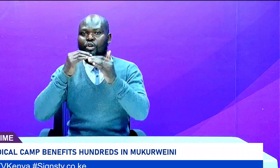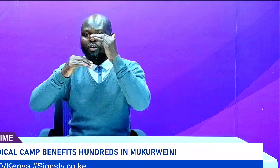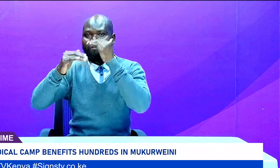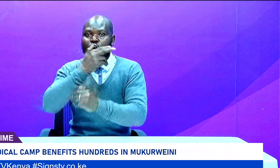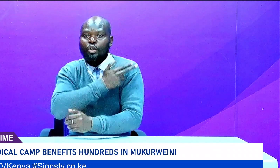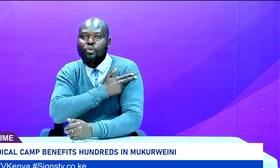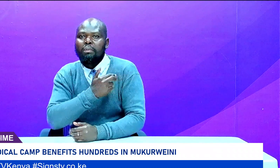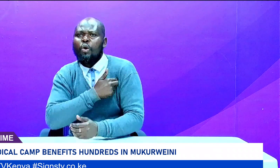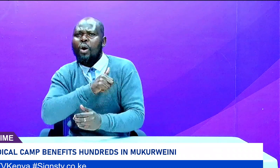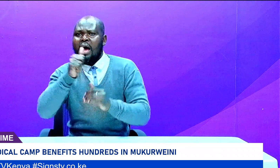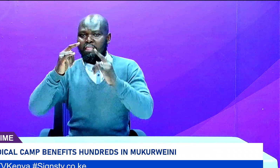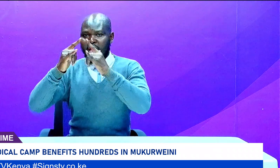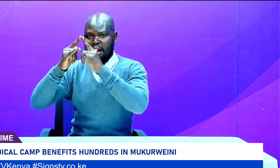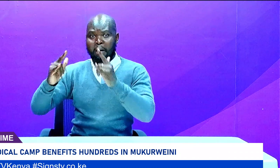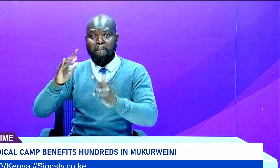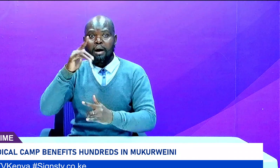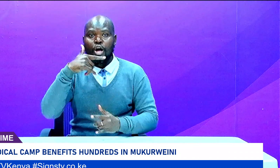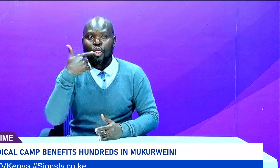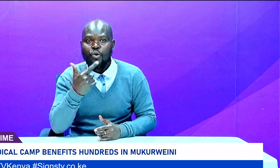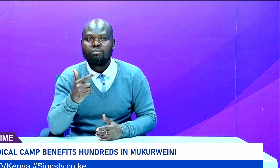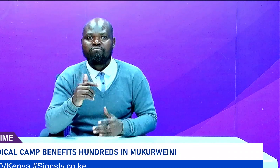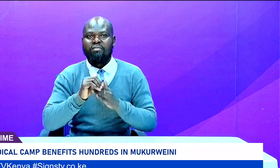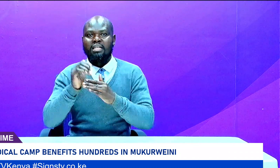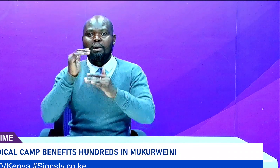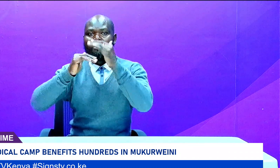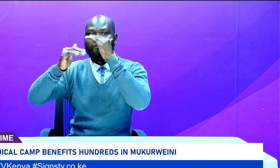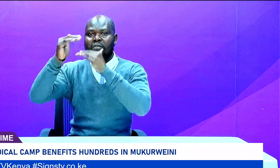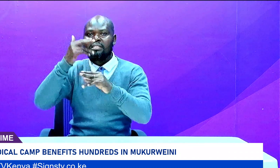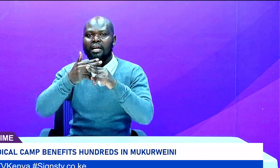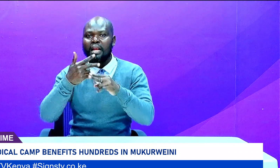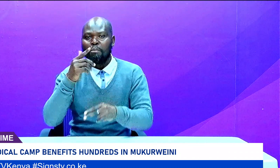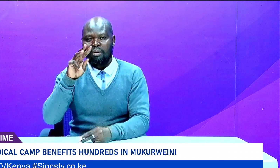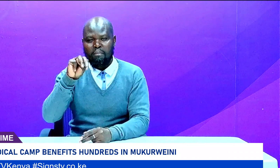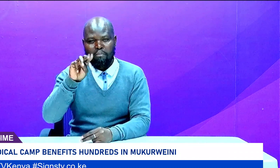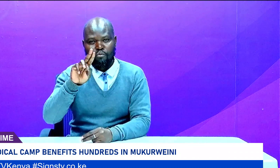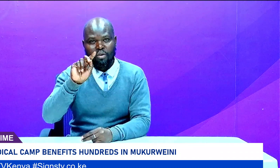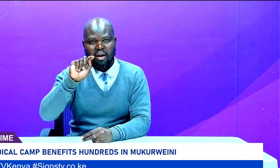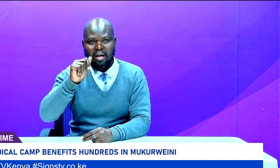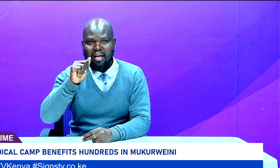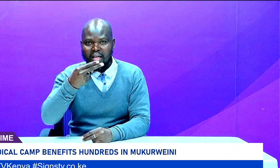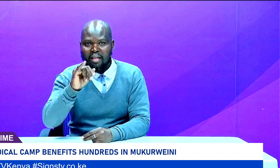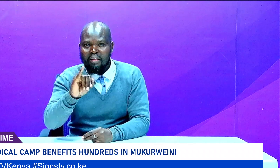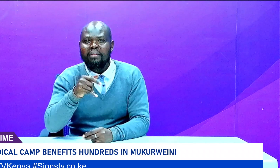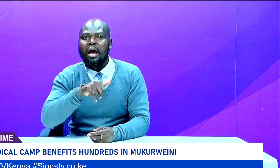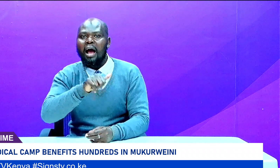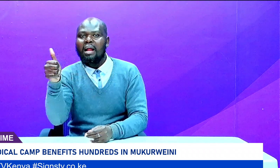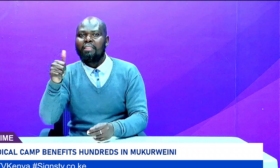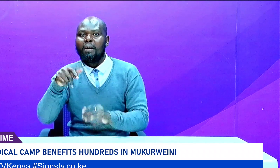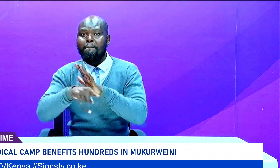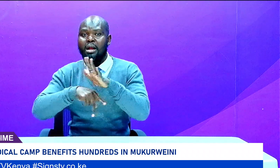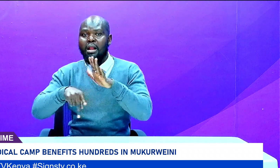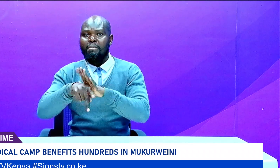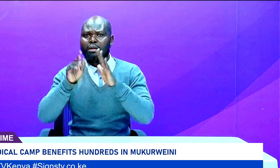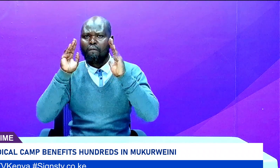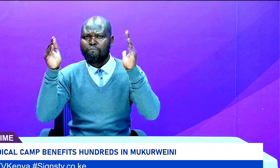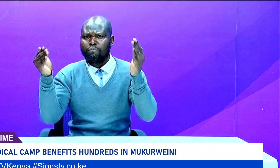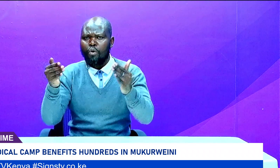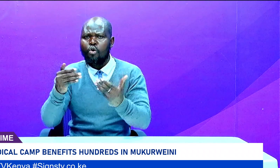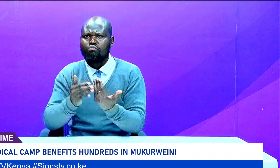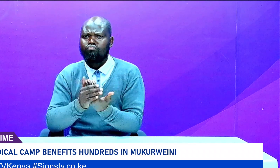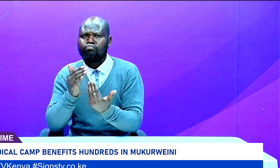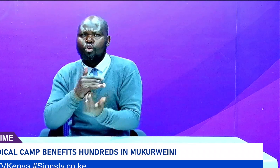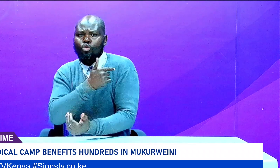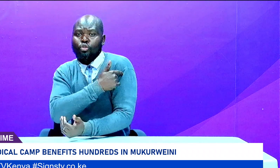outreach organized in partnership with Aga Khan University Hospital. The camp, led by